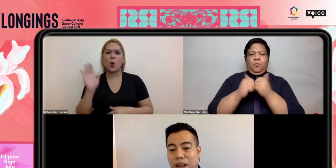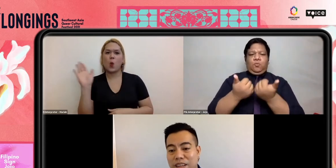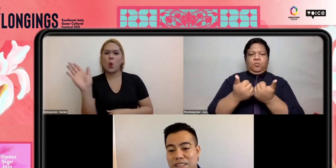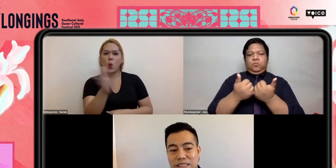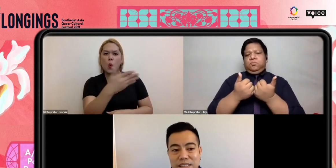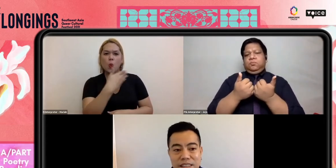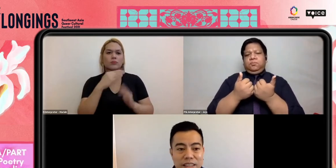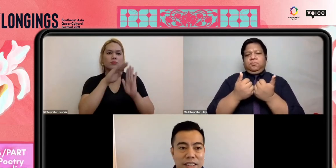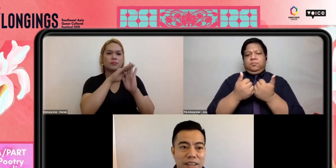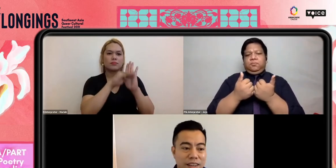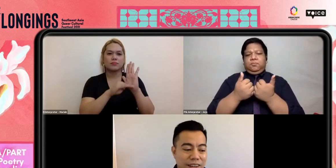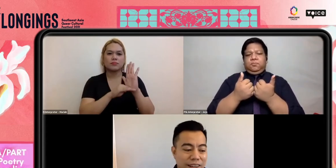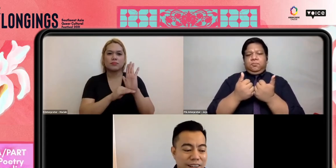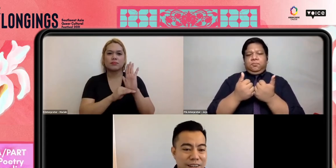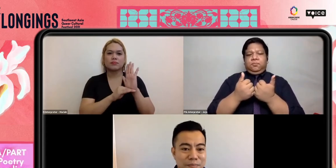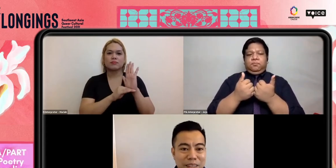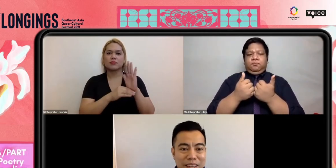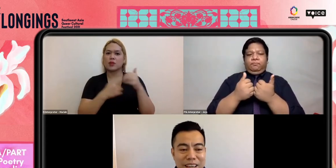is the duplex.